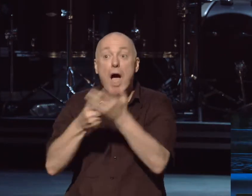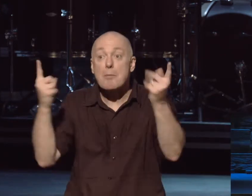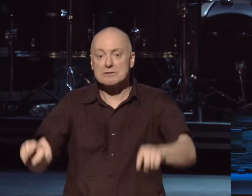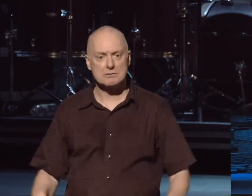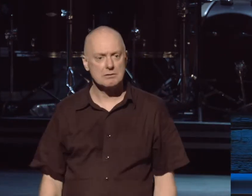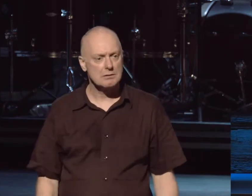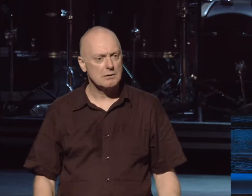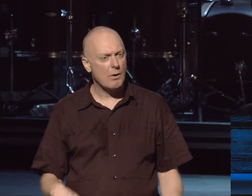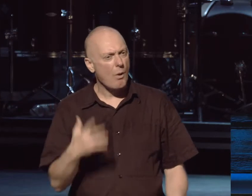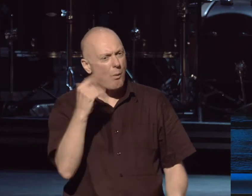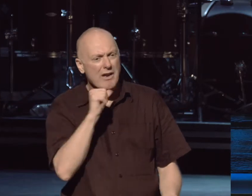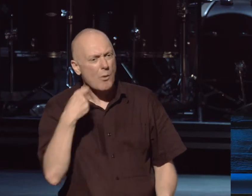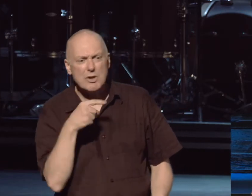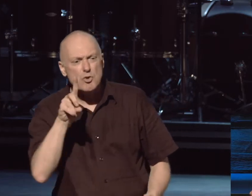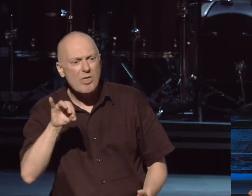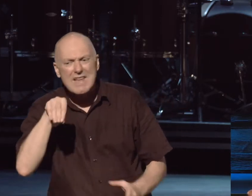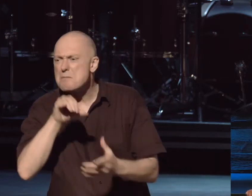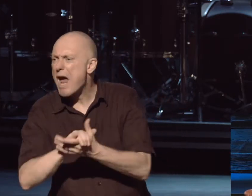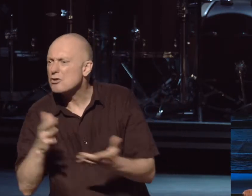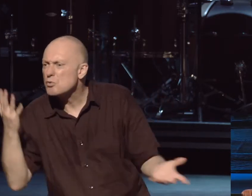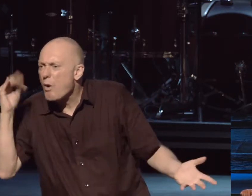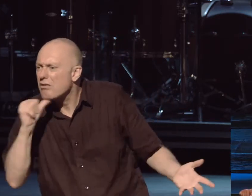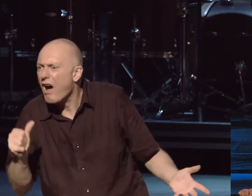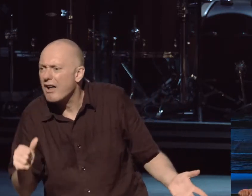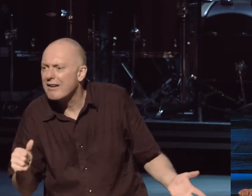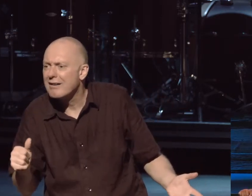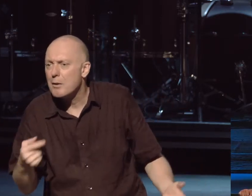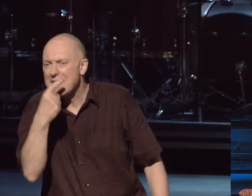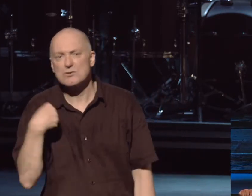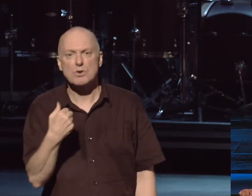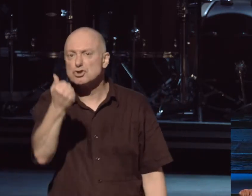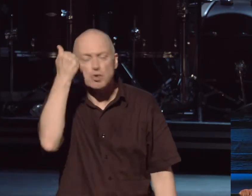marriages? Because we're stupid.